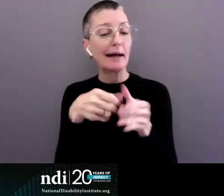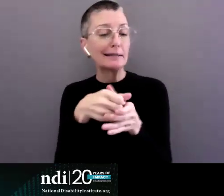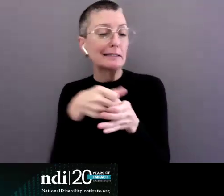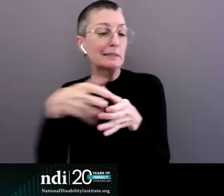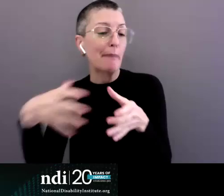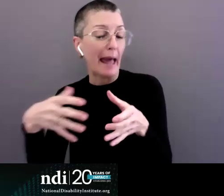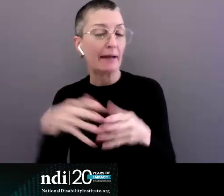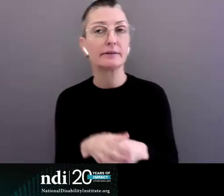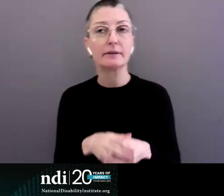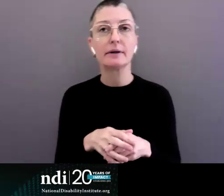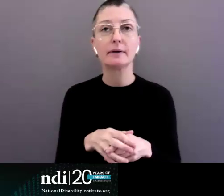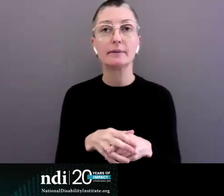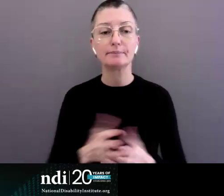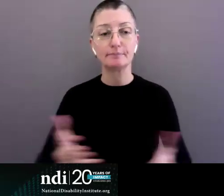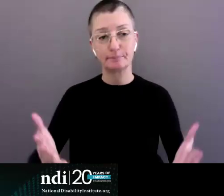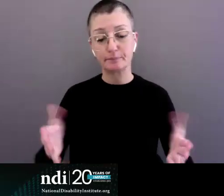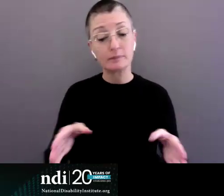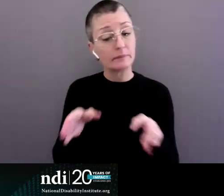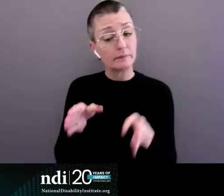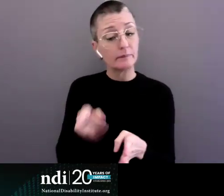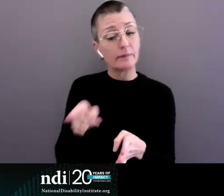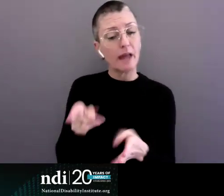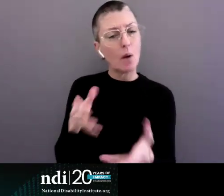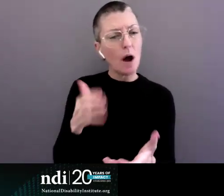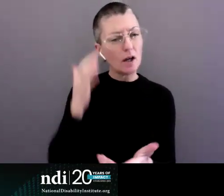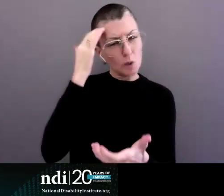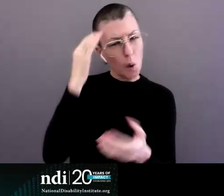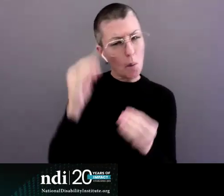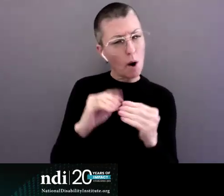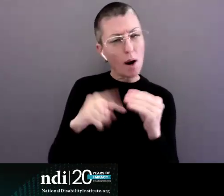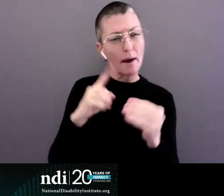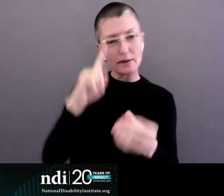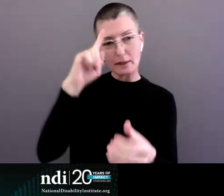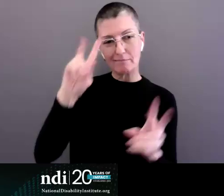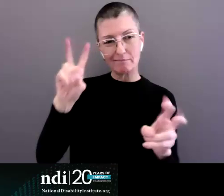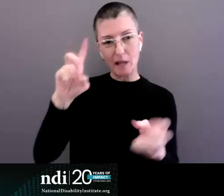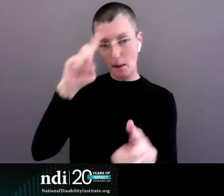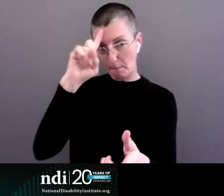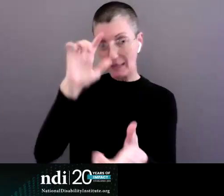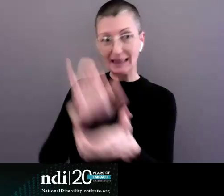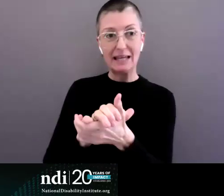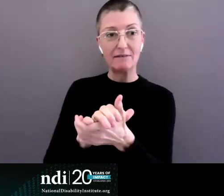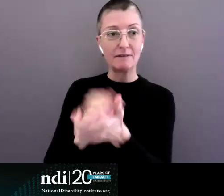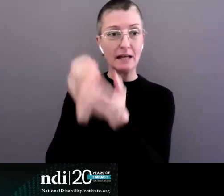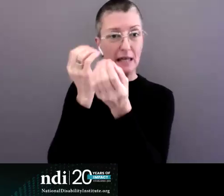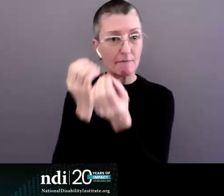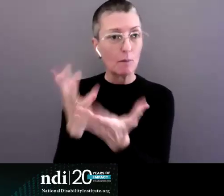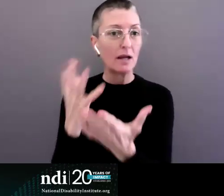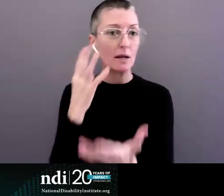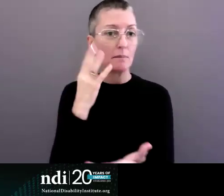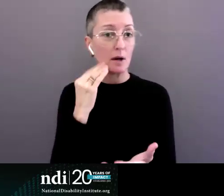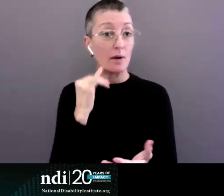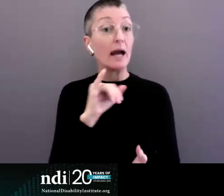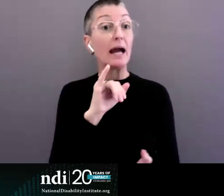is somebody really wants to know about the belief information experience if you had a service-based business rather than